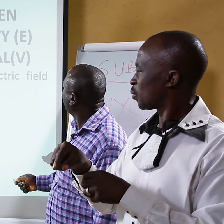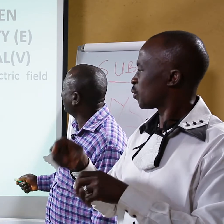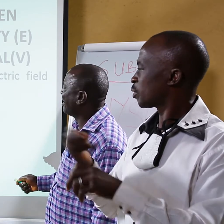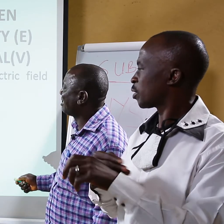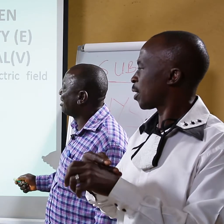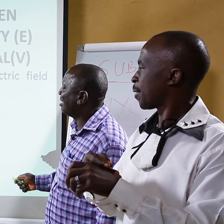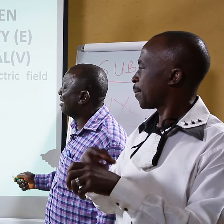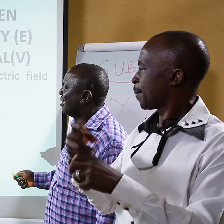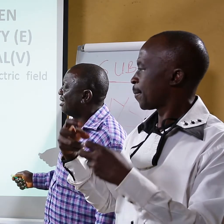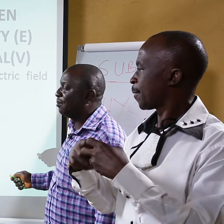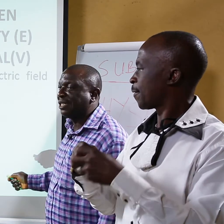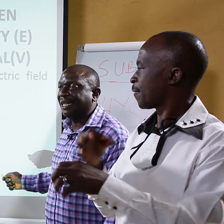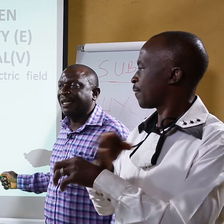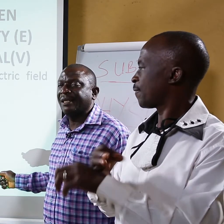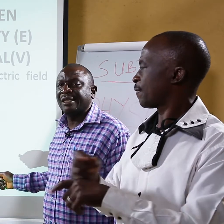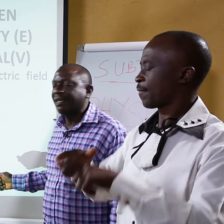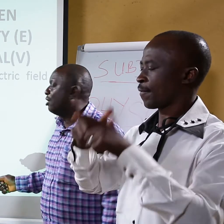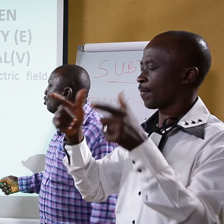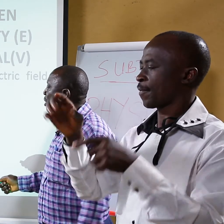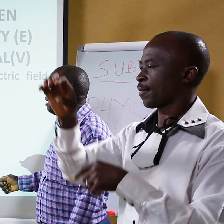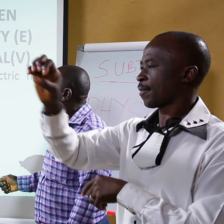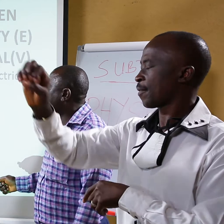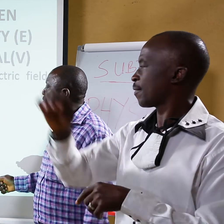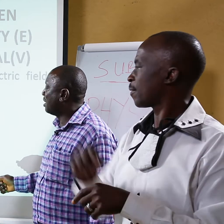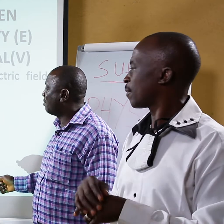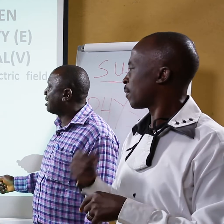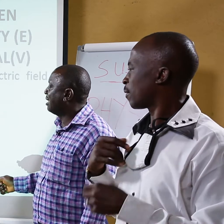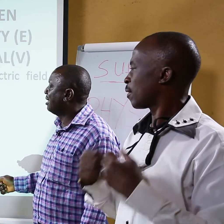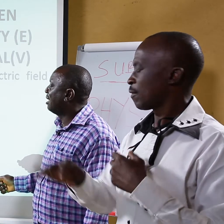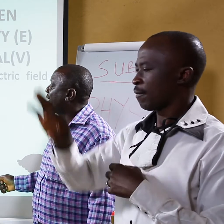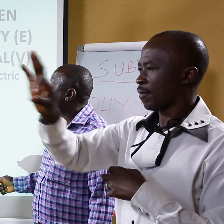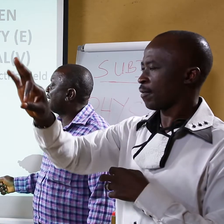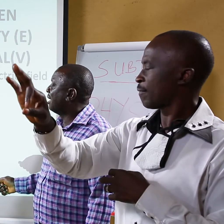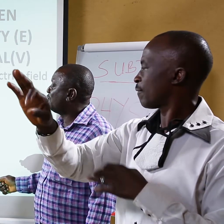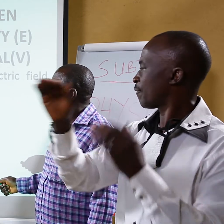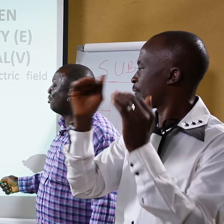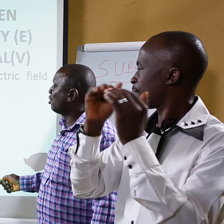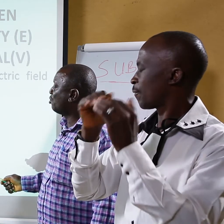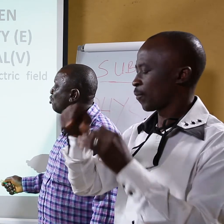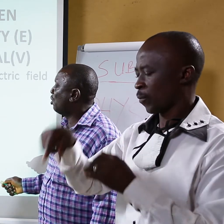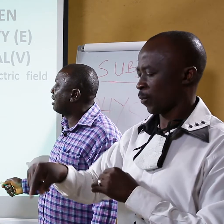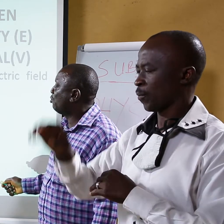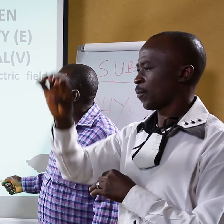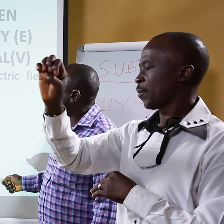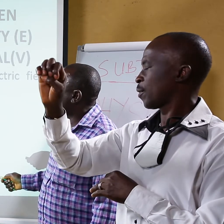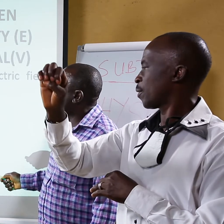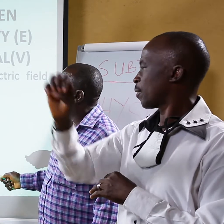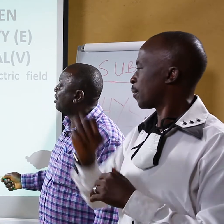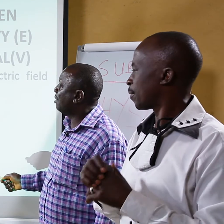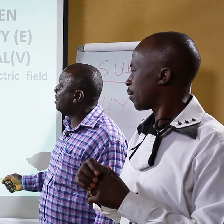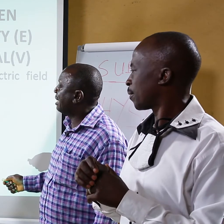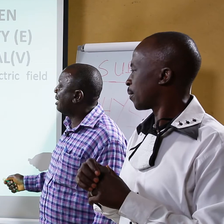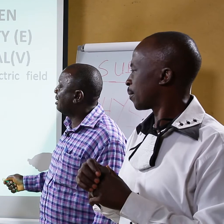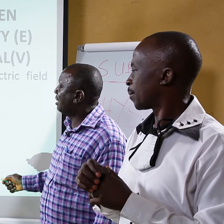field intensity, capital E. So we have F mathematically, capital F to be equals to small q